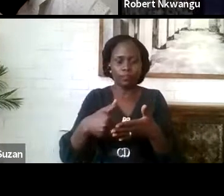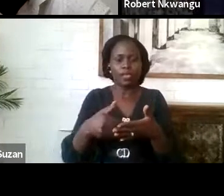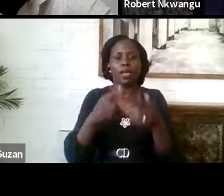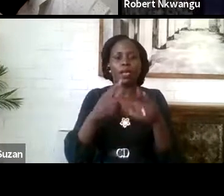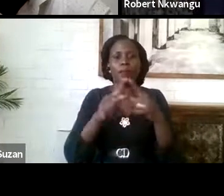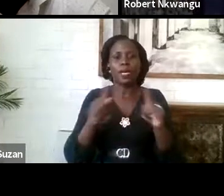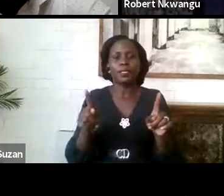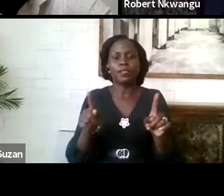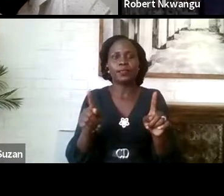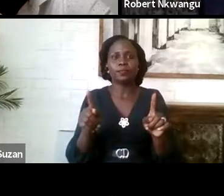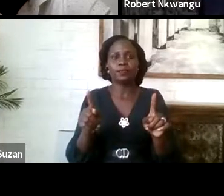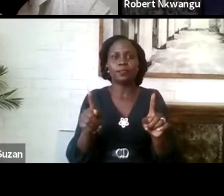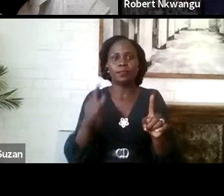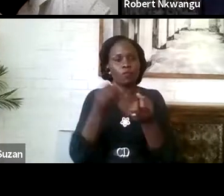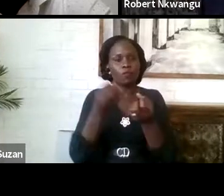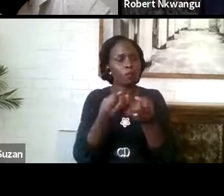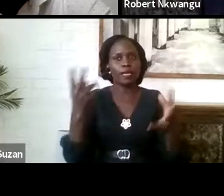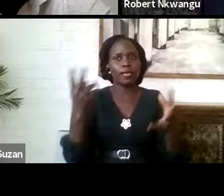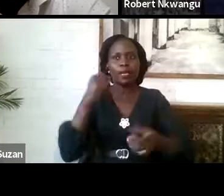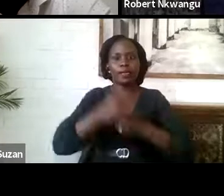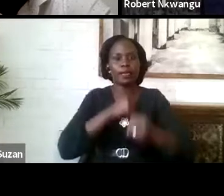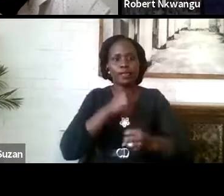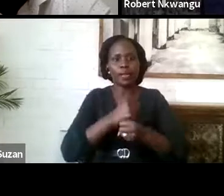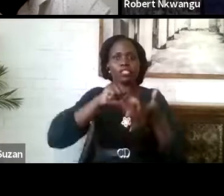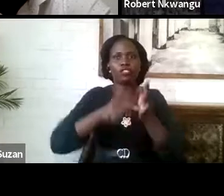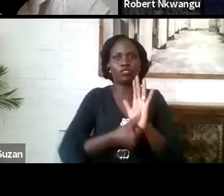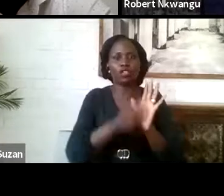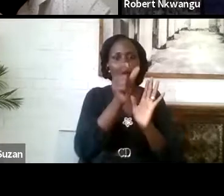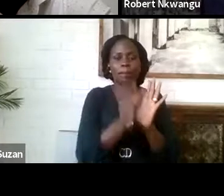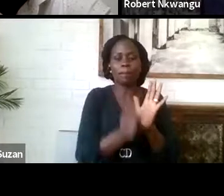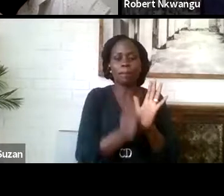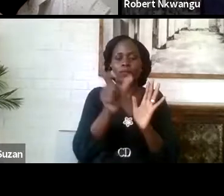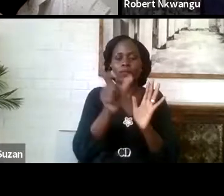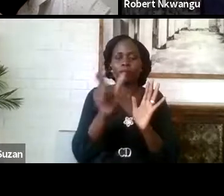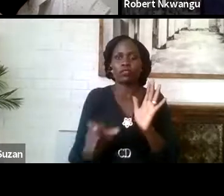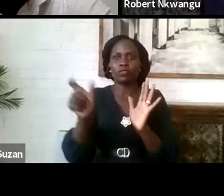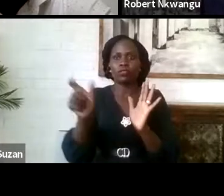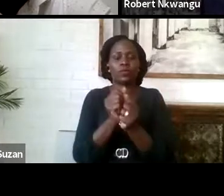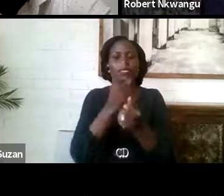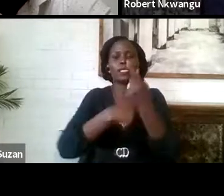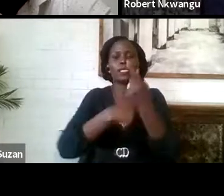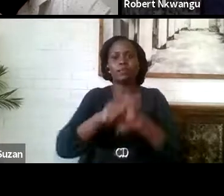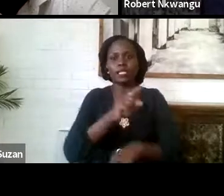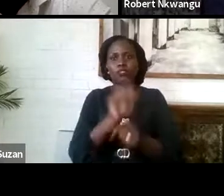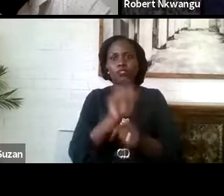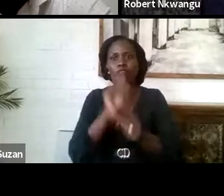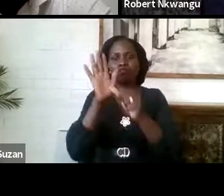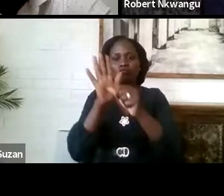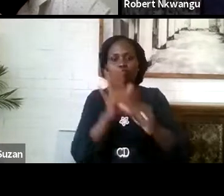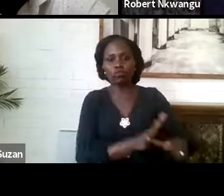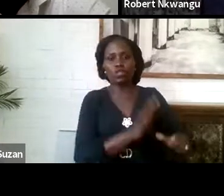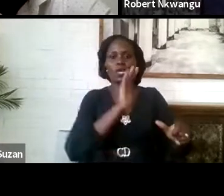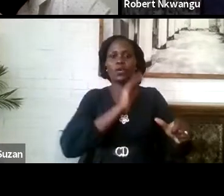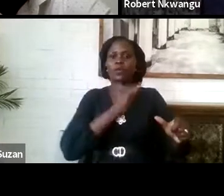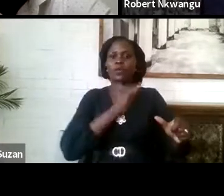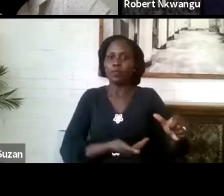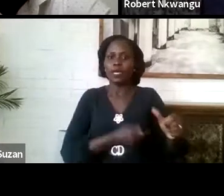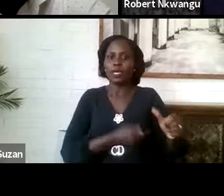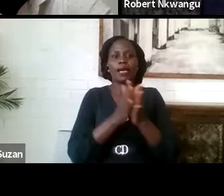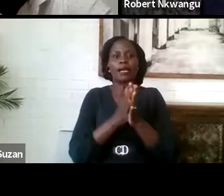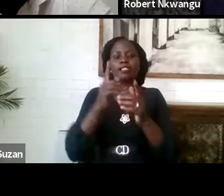years, issues of persons with disability, the marginalized, the women and minority rights groups have been left